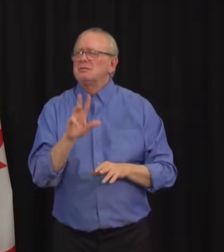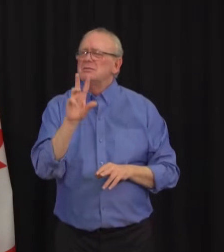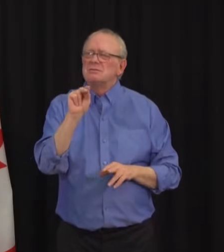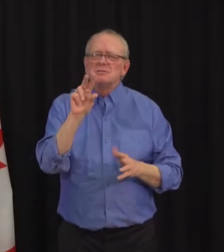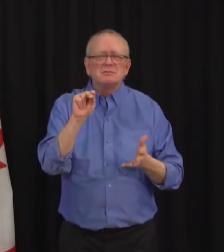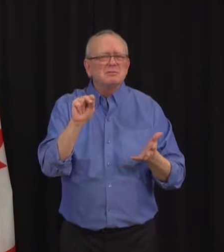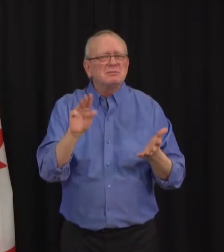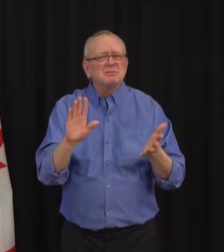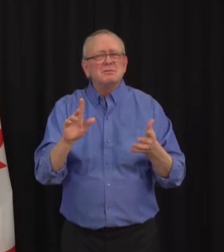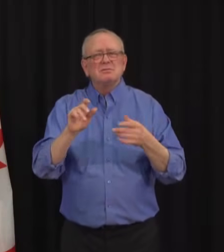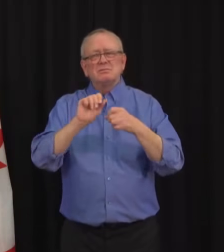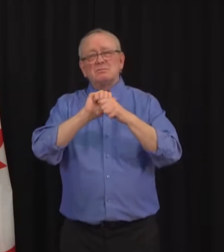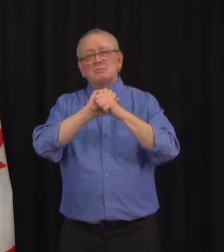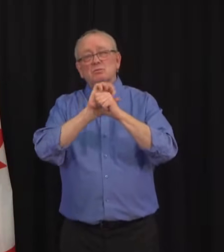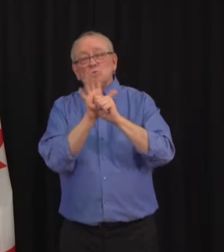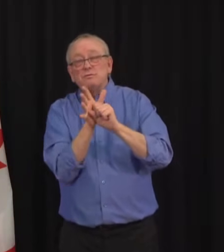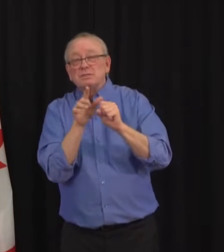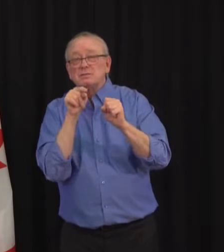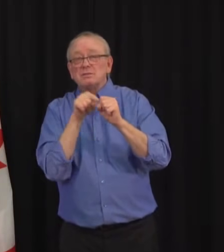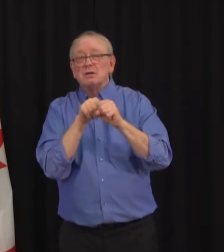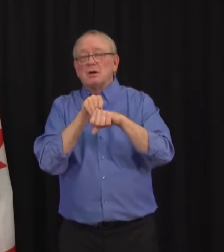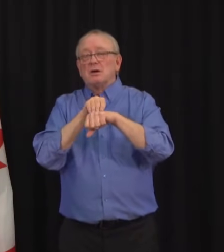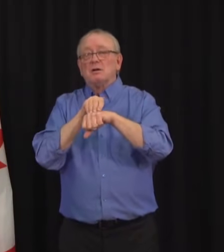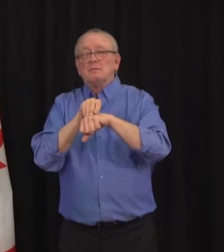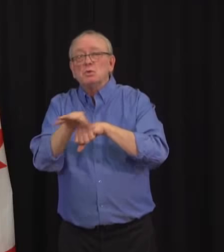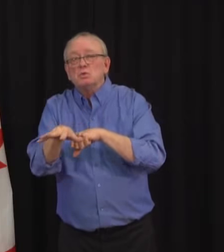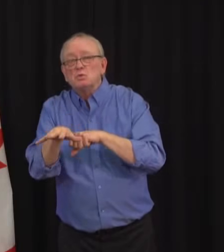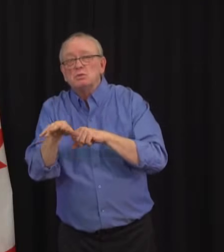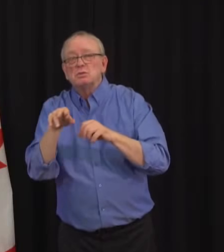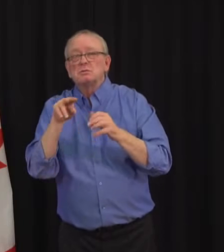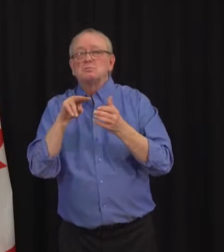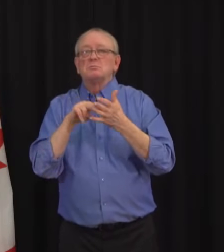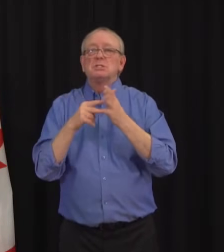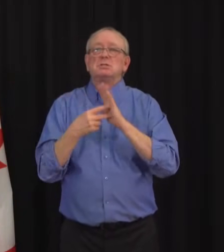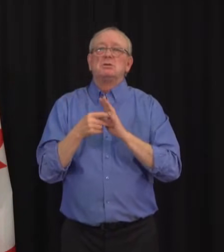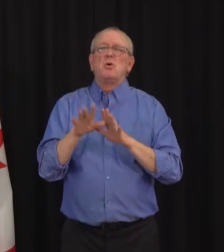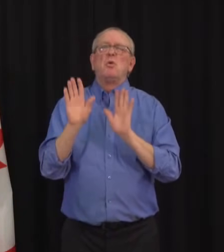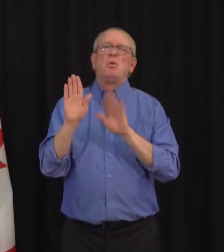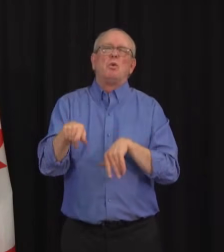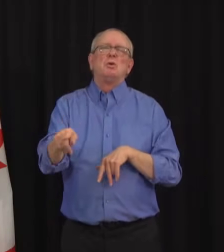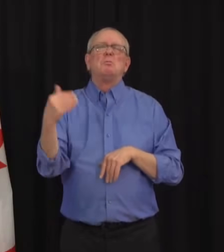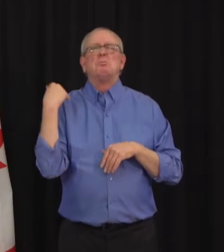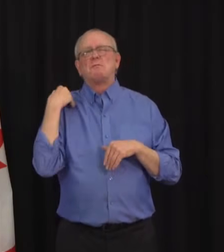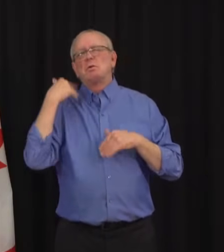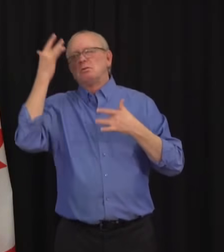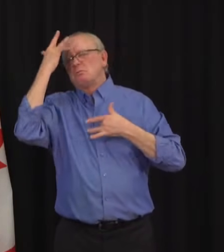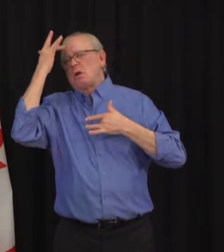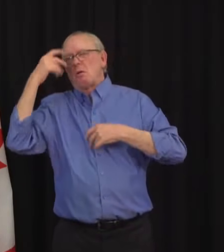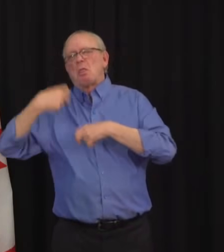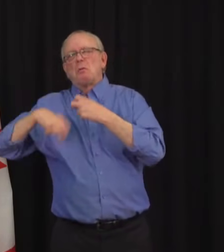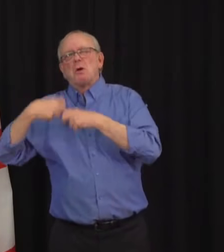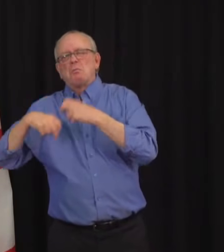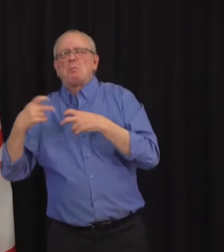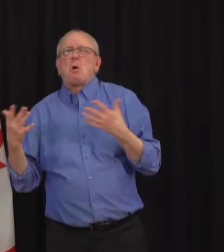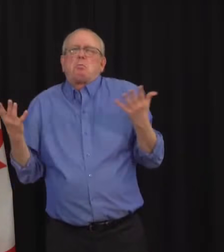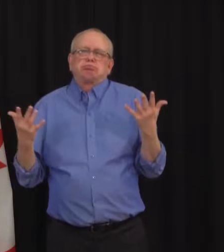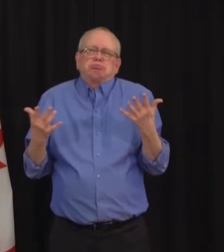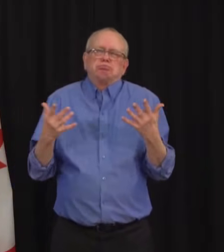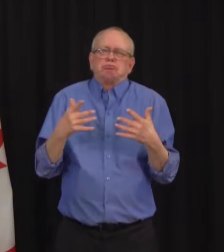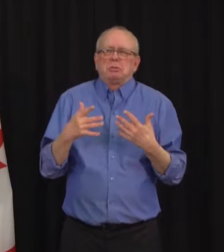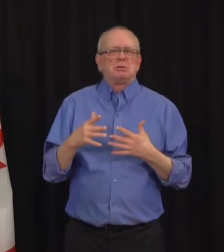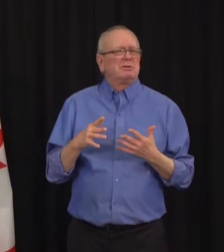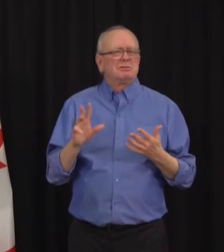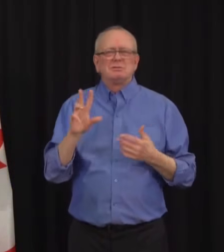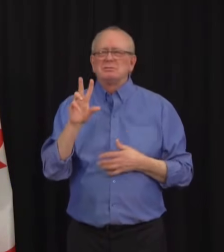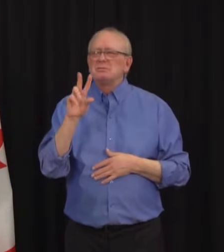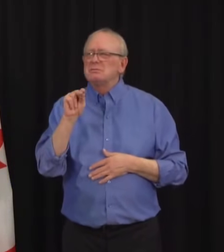that death was less tragic. We also have a risk assessment tool that's online to help those who do have different kinds of